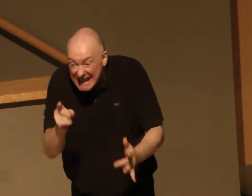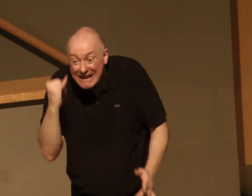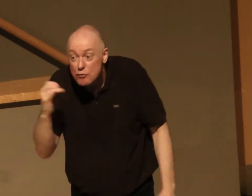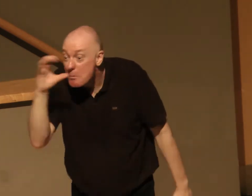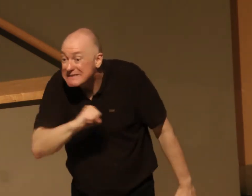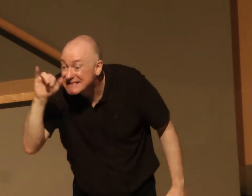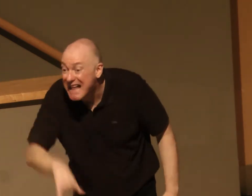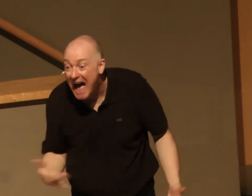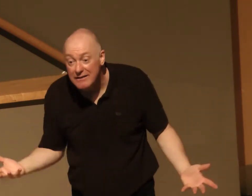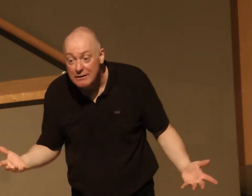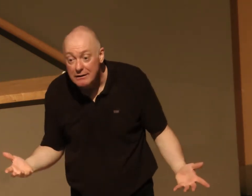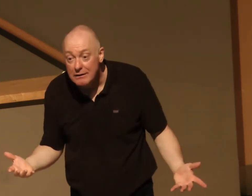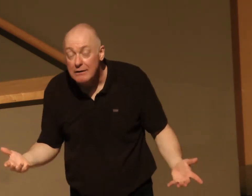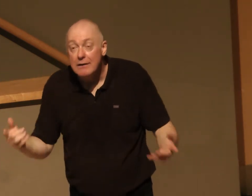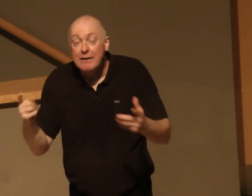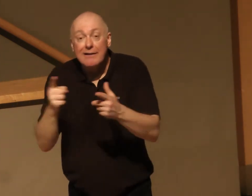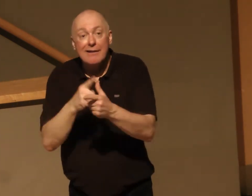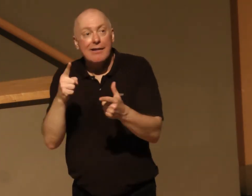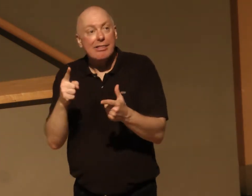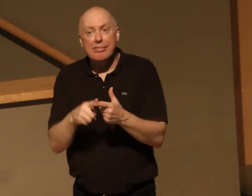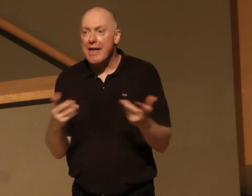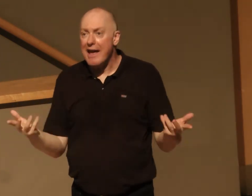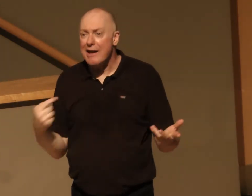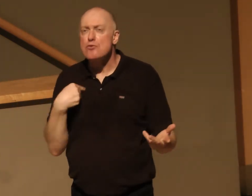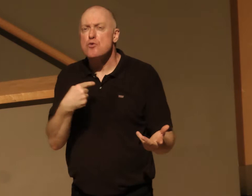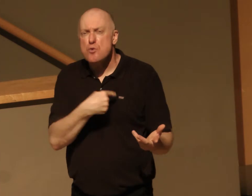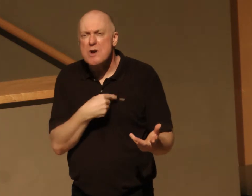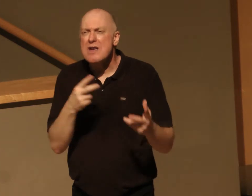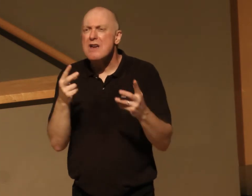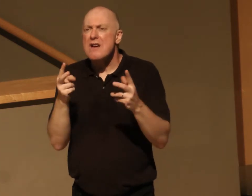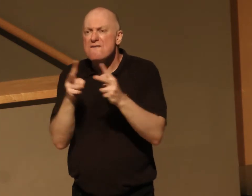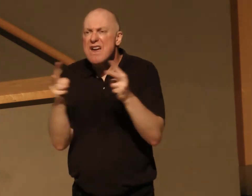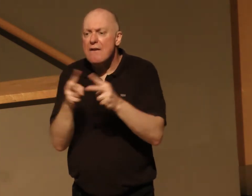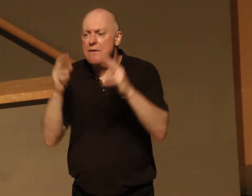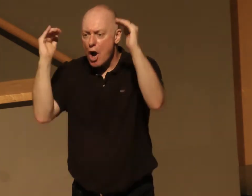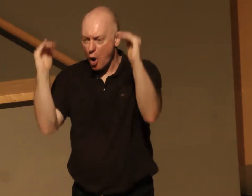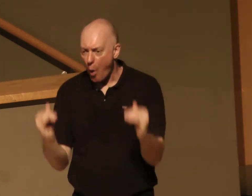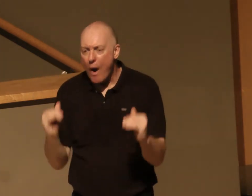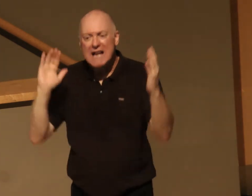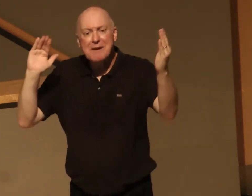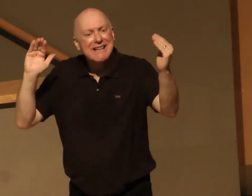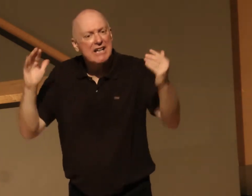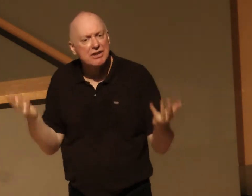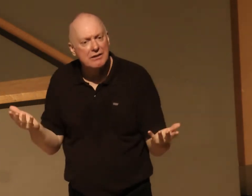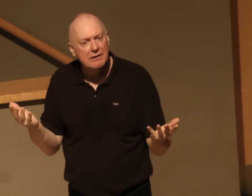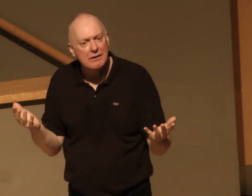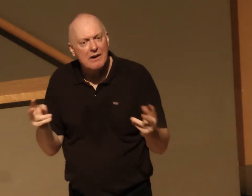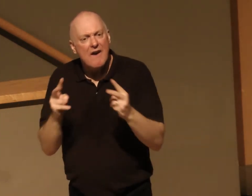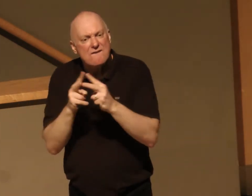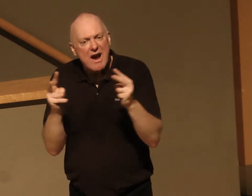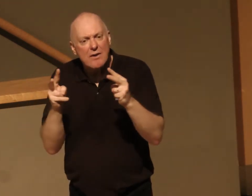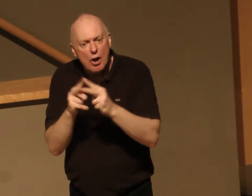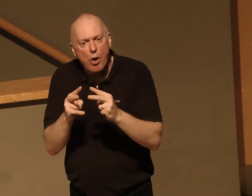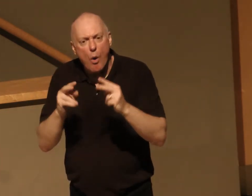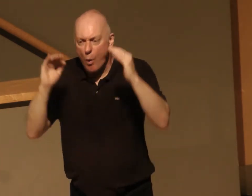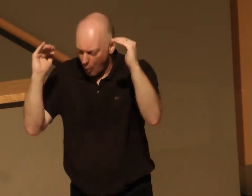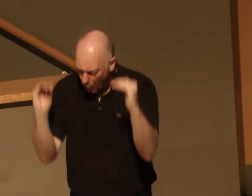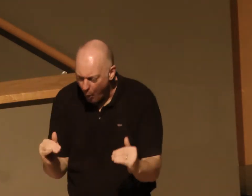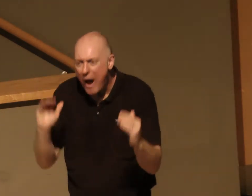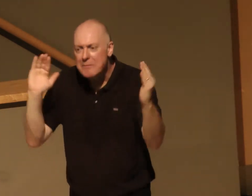we set ourselves up with a very, very low bar, a very, very low set of expectations compared to what